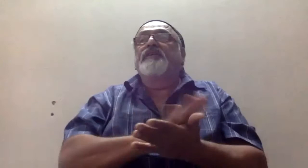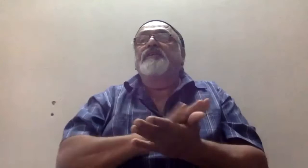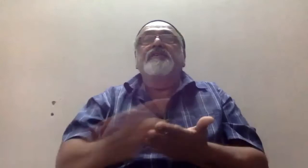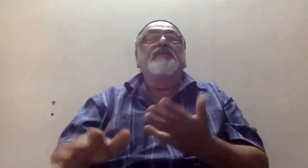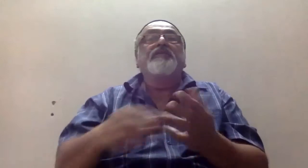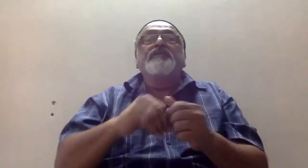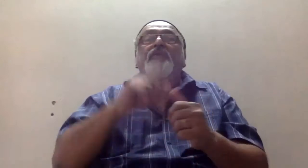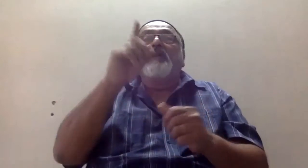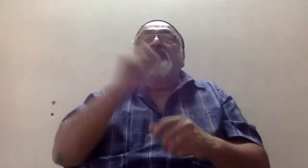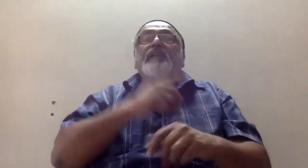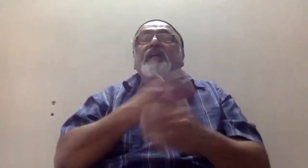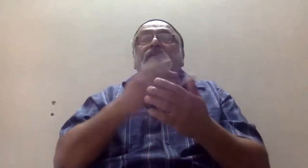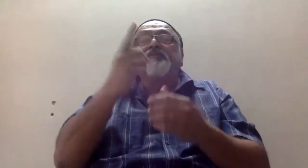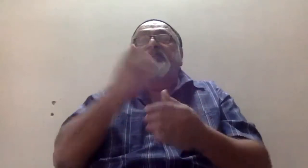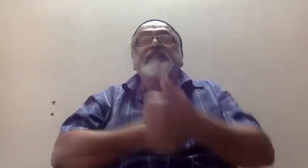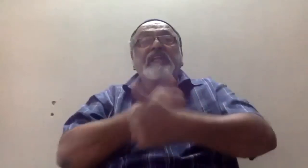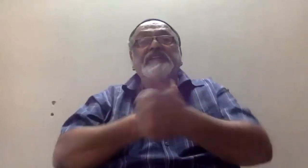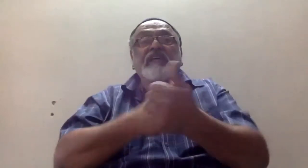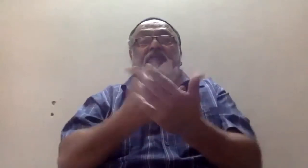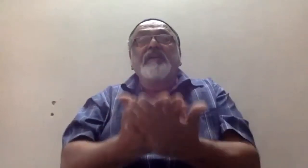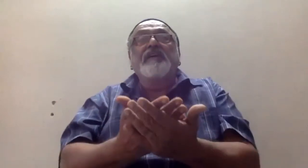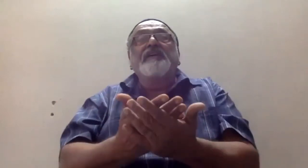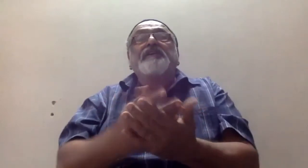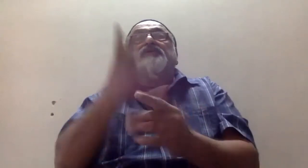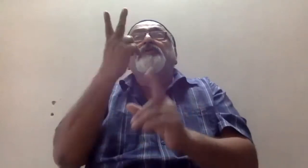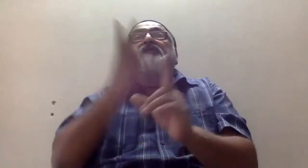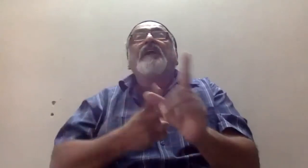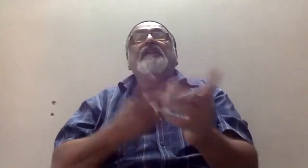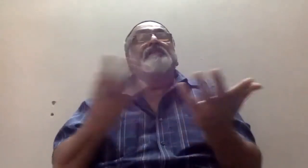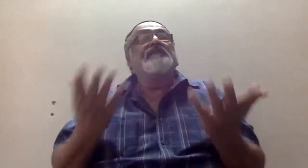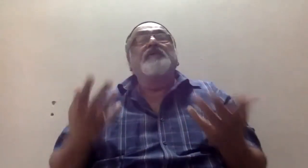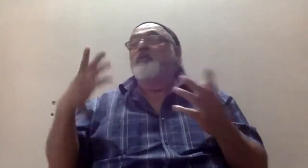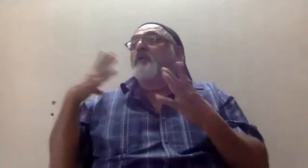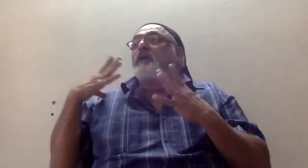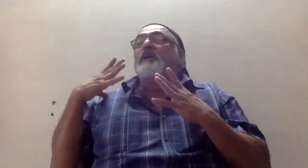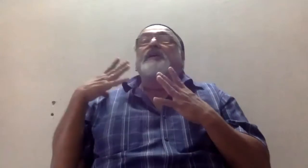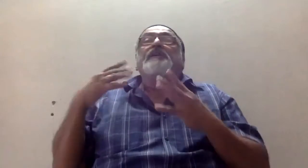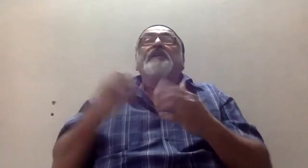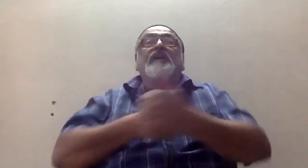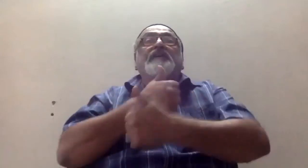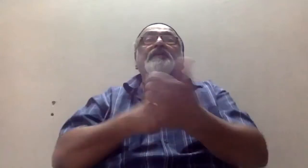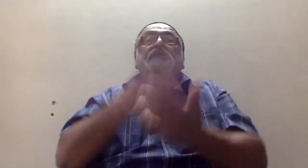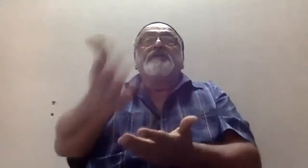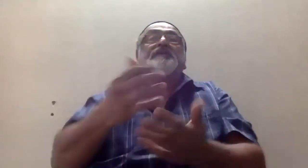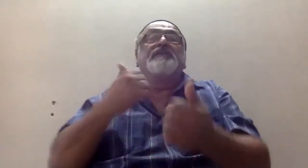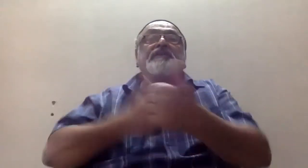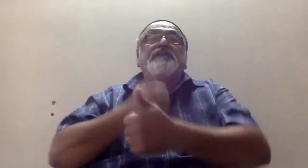challenged, I'm waiting for 2 years. I can give you an example. I challenged